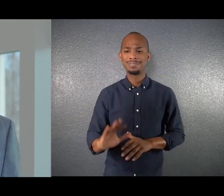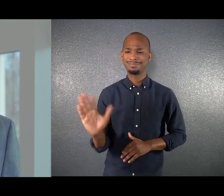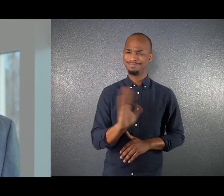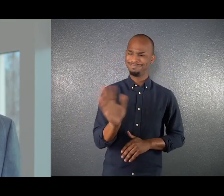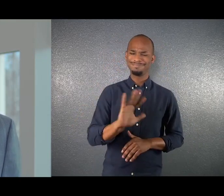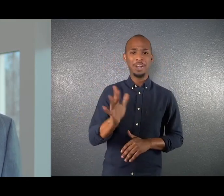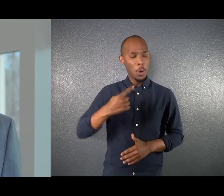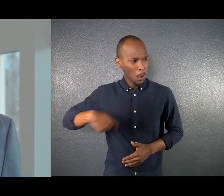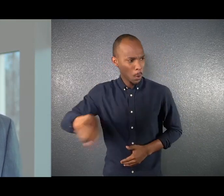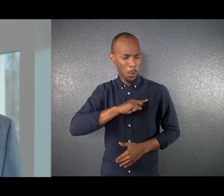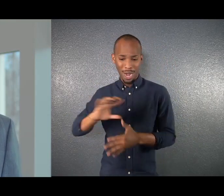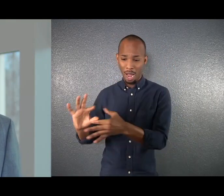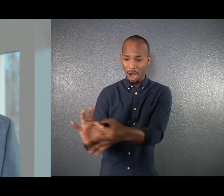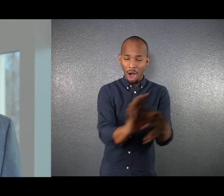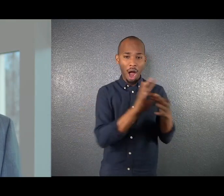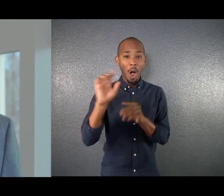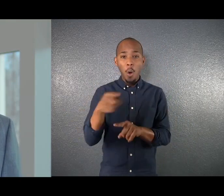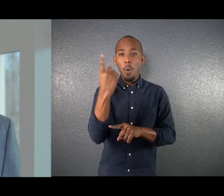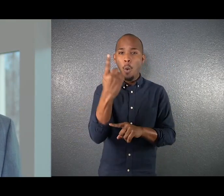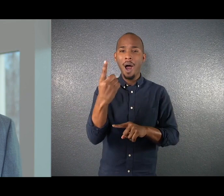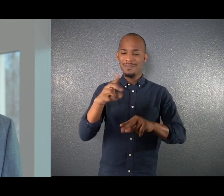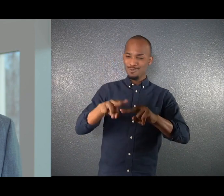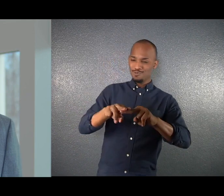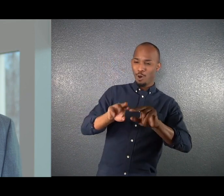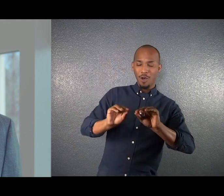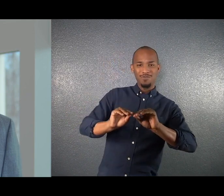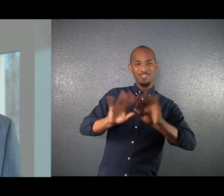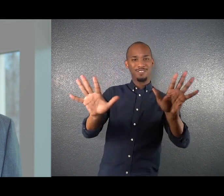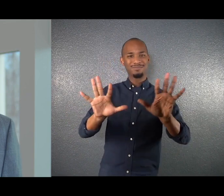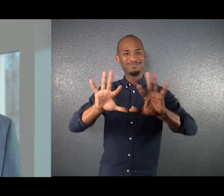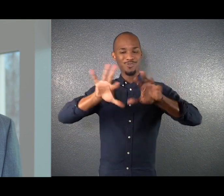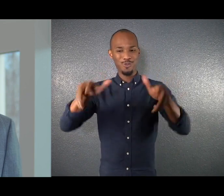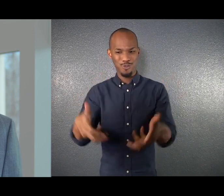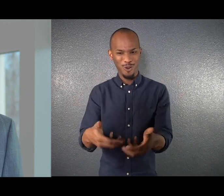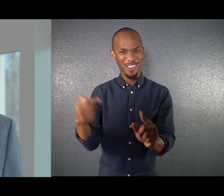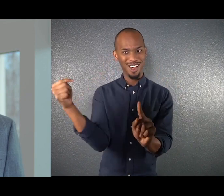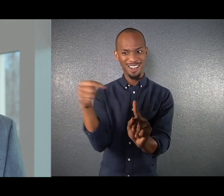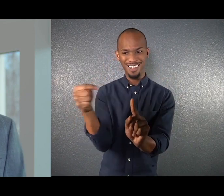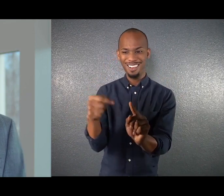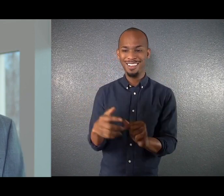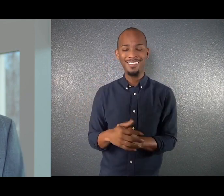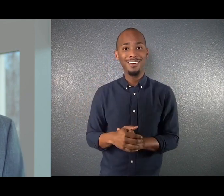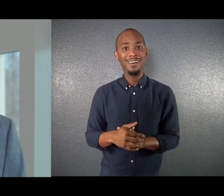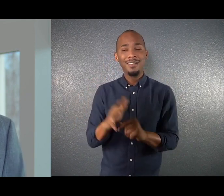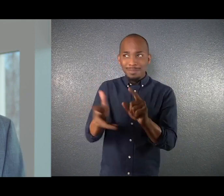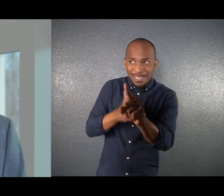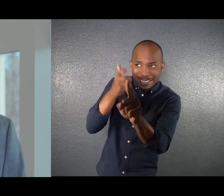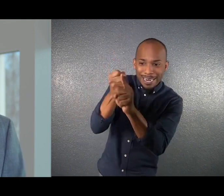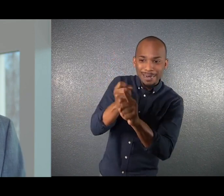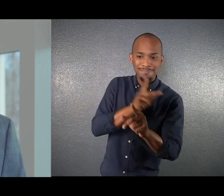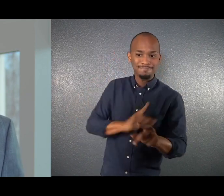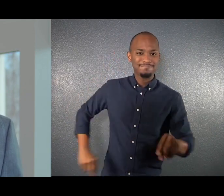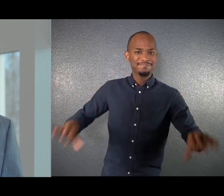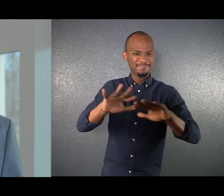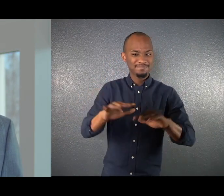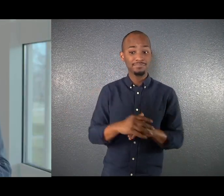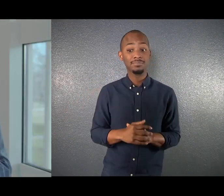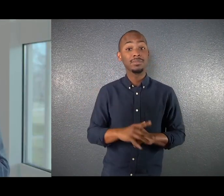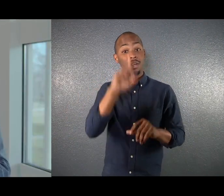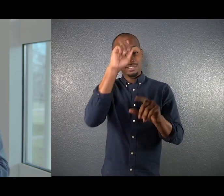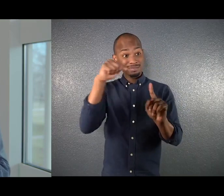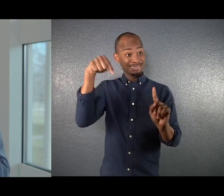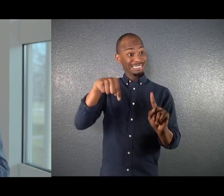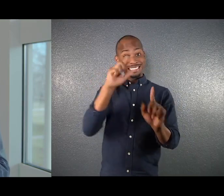sending leaders. And living as the salt of the earth and the light of the world, making kingdom